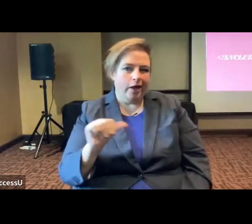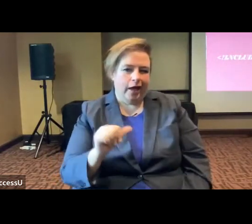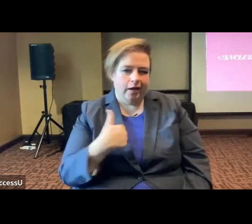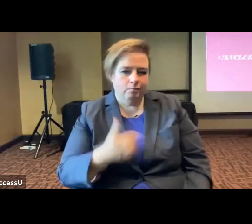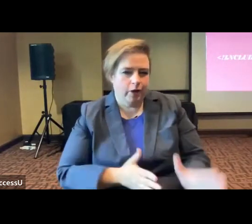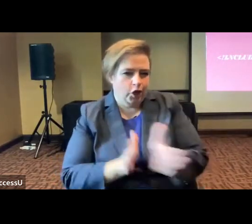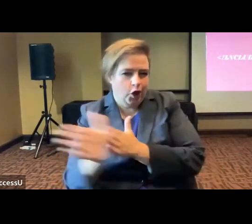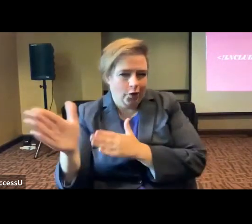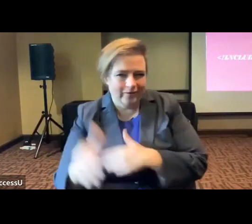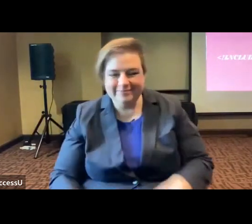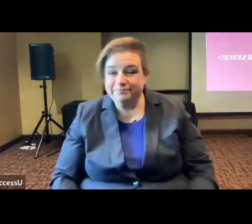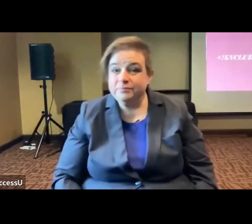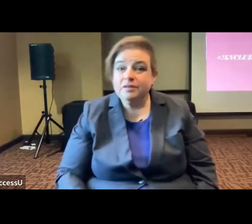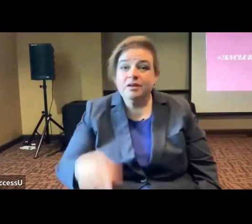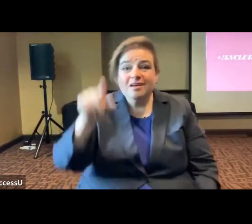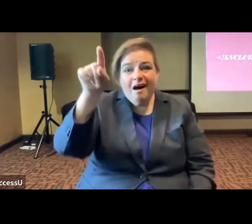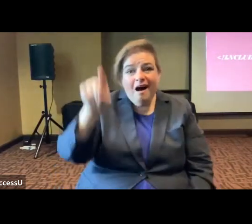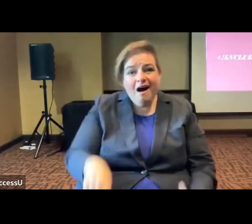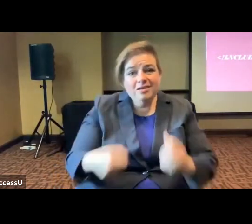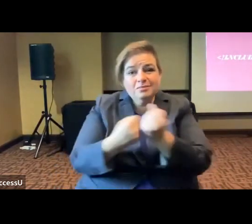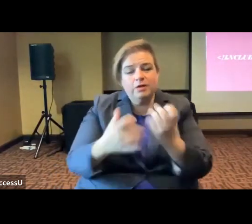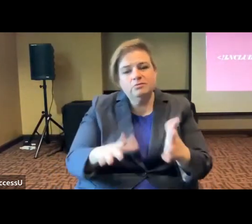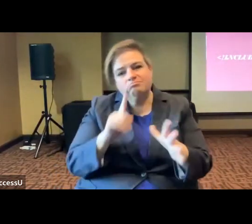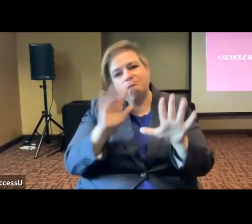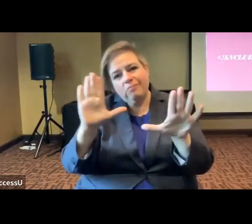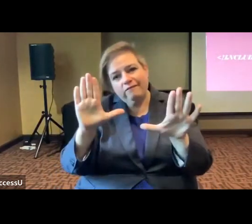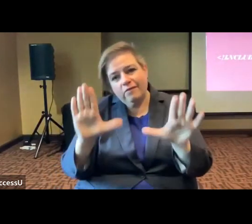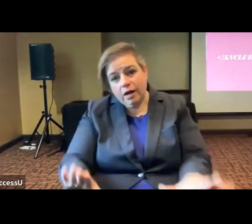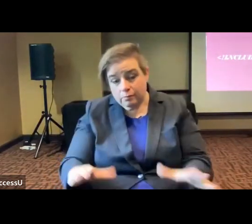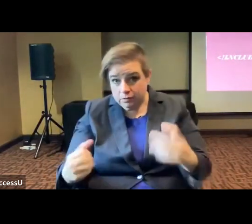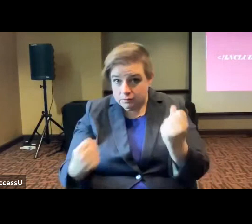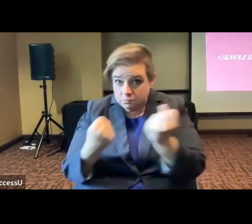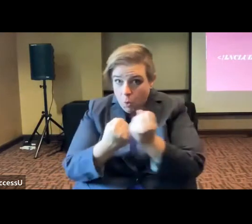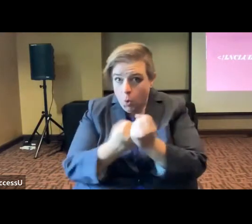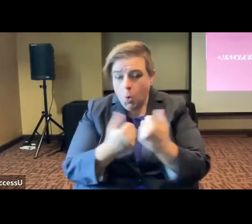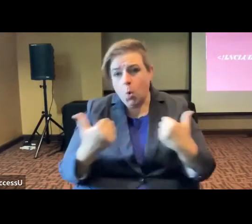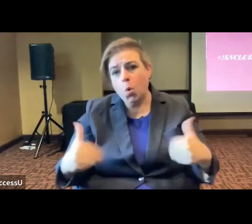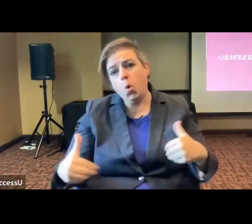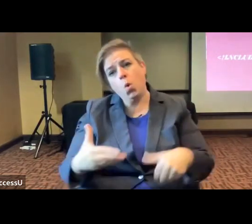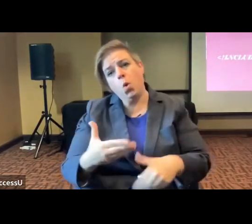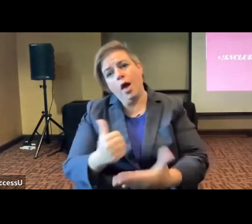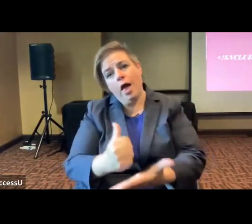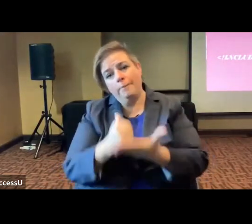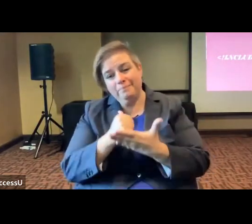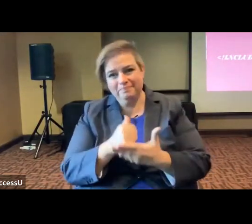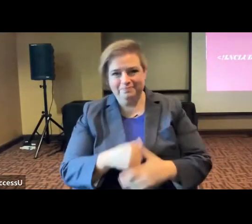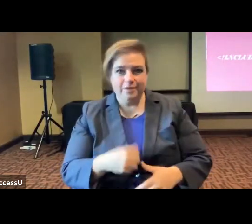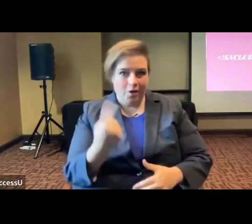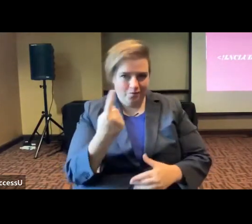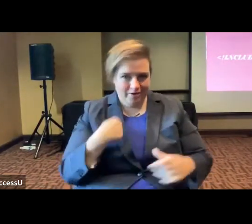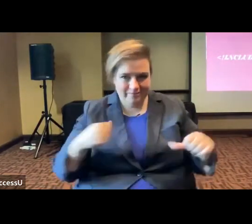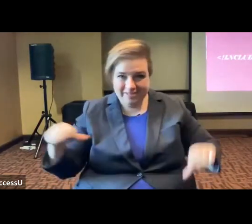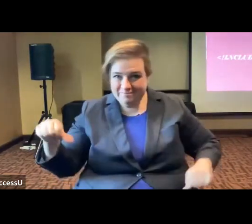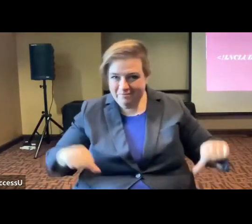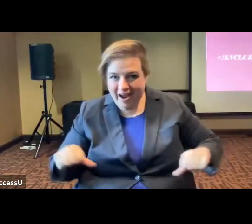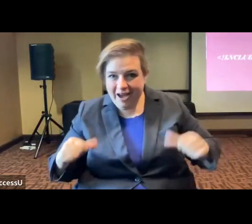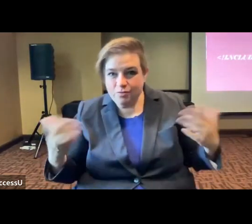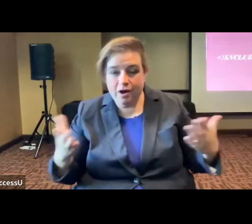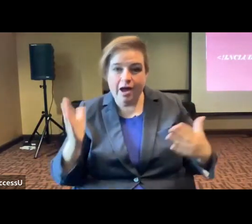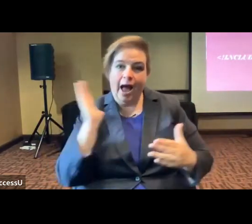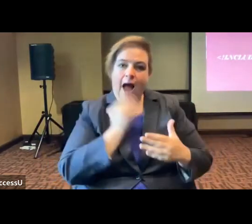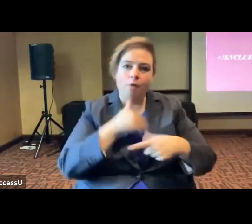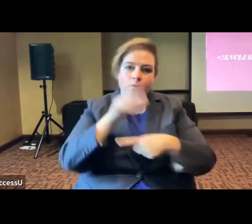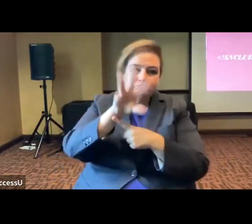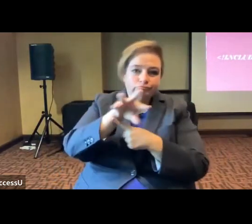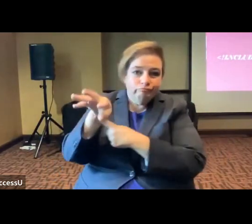So that was really phenomenal. And having that support really makes a difference. I want to brag just for a minute about our production